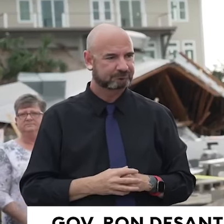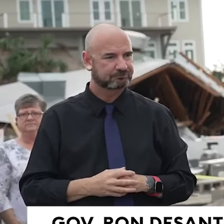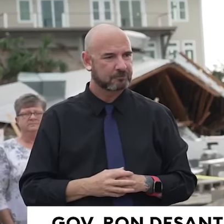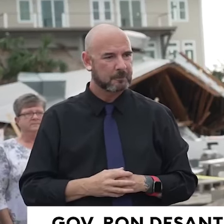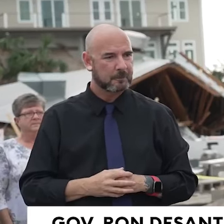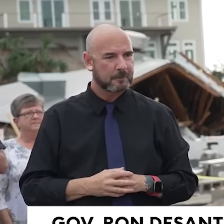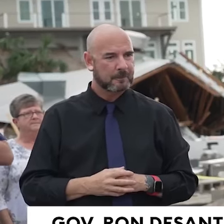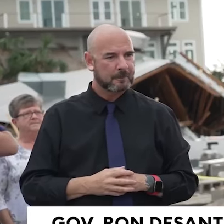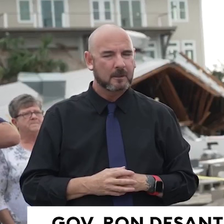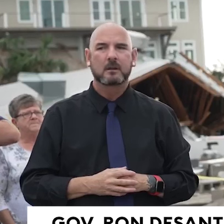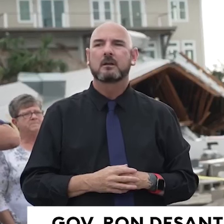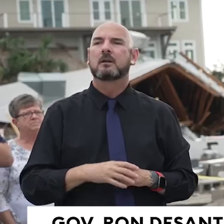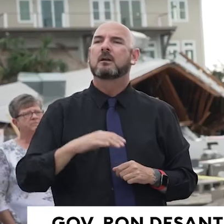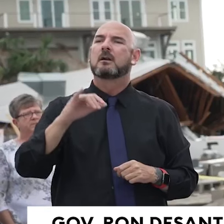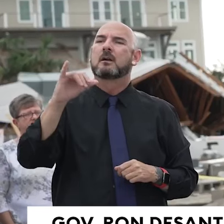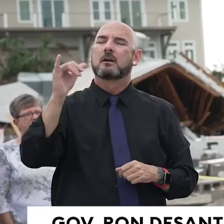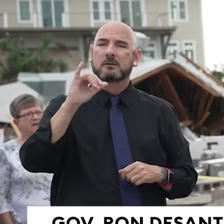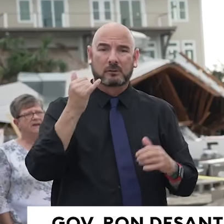We also